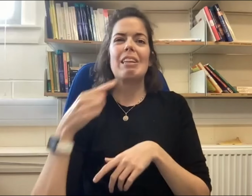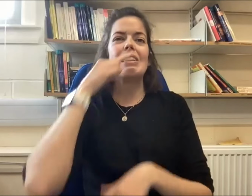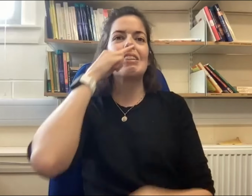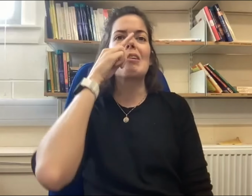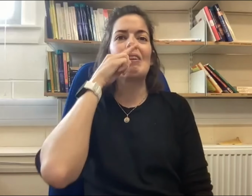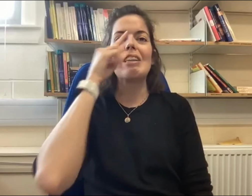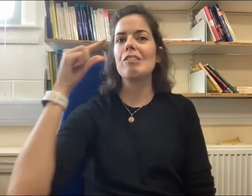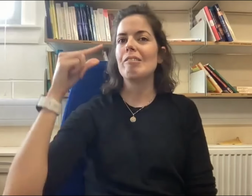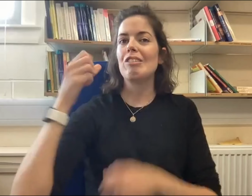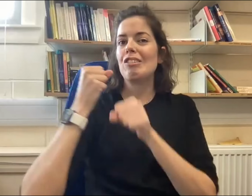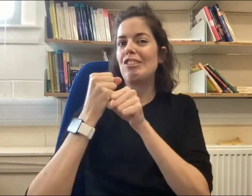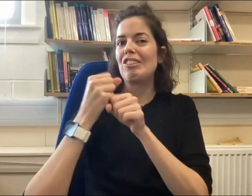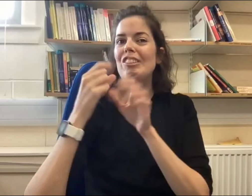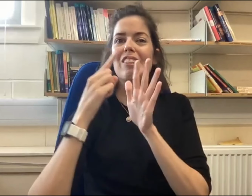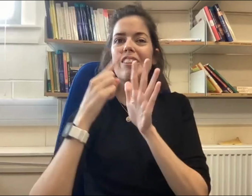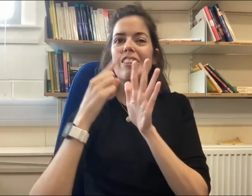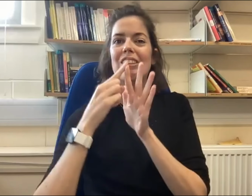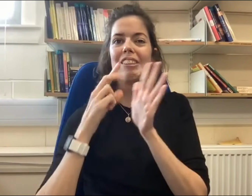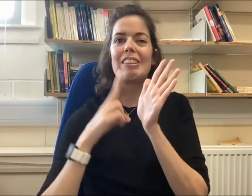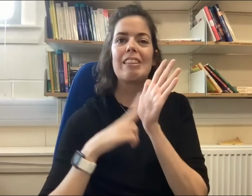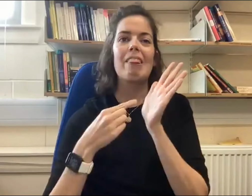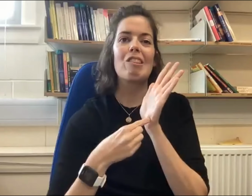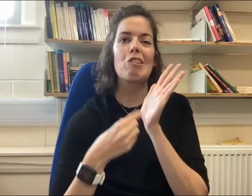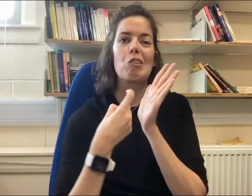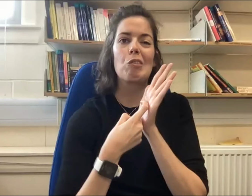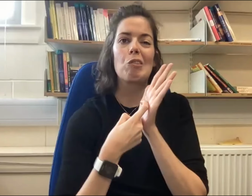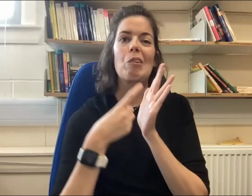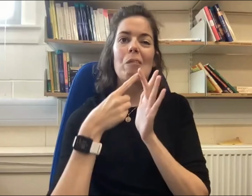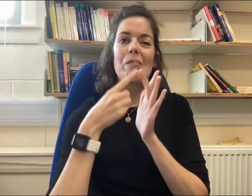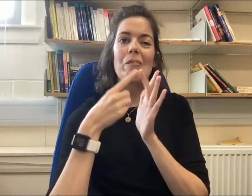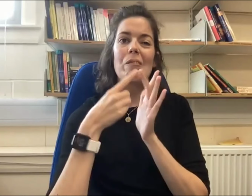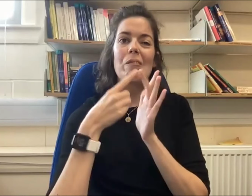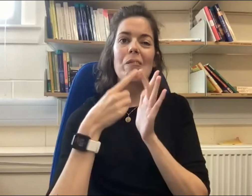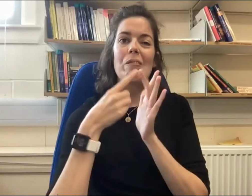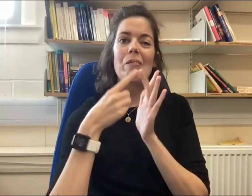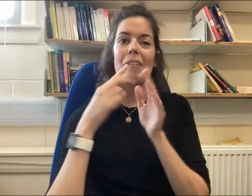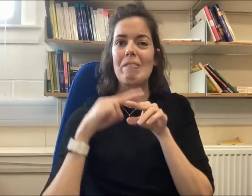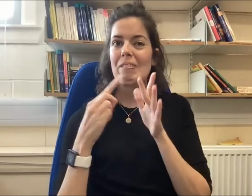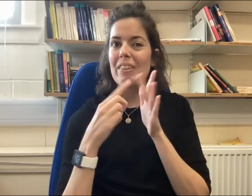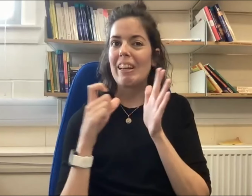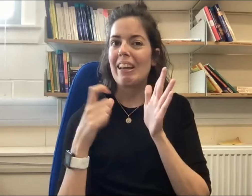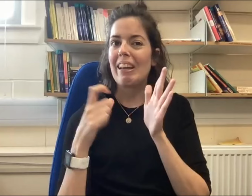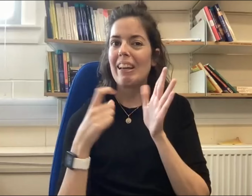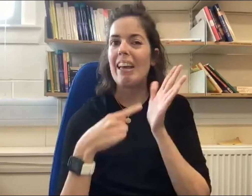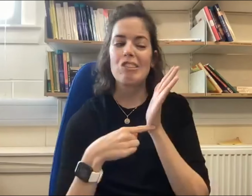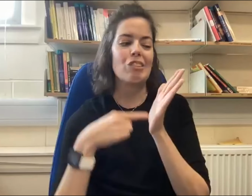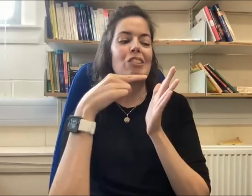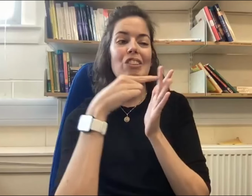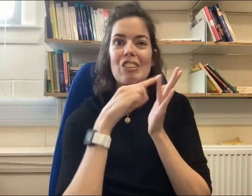queer people. And gentrification